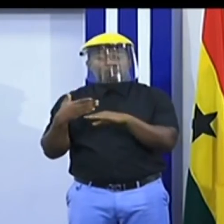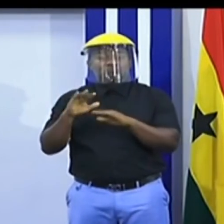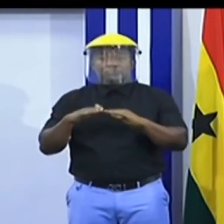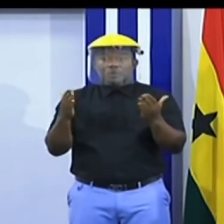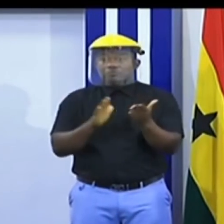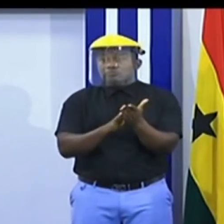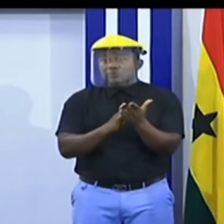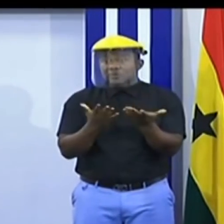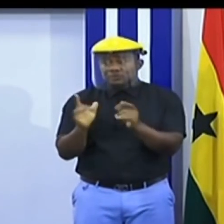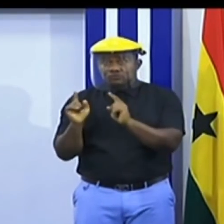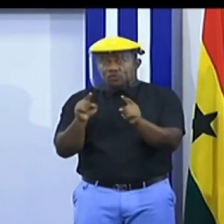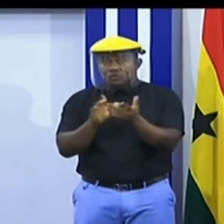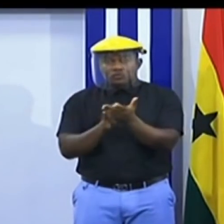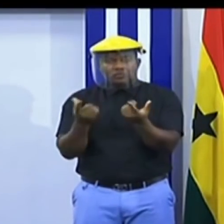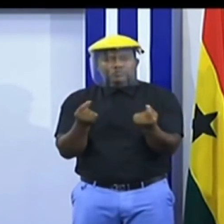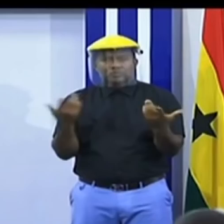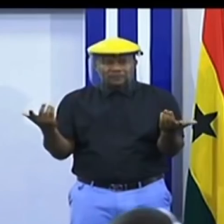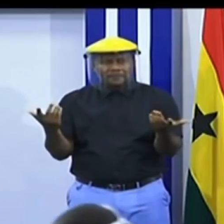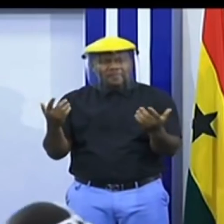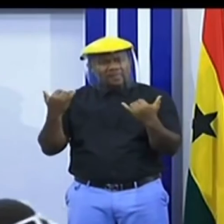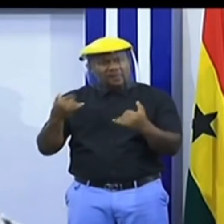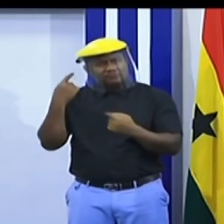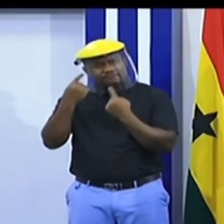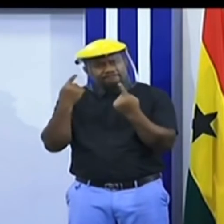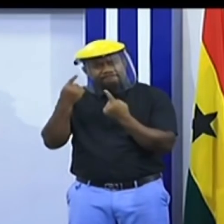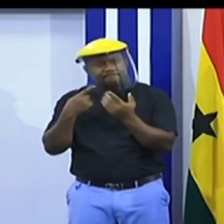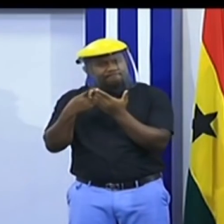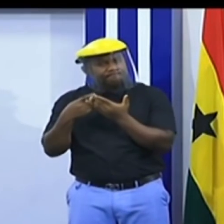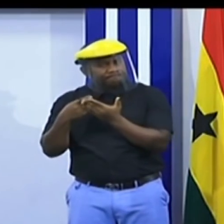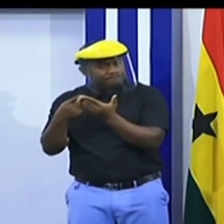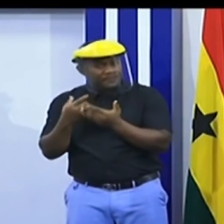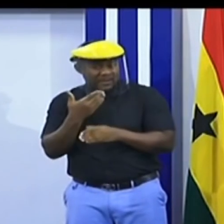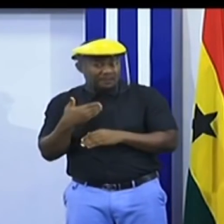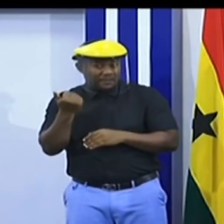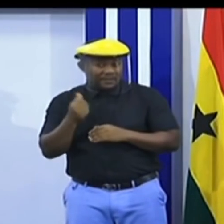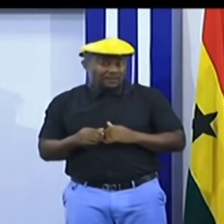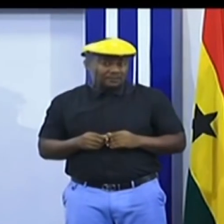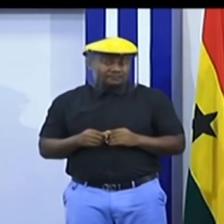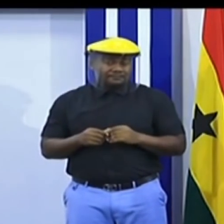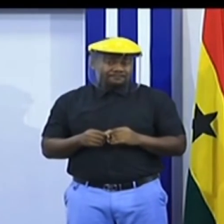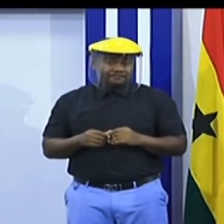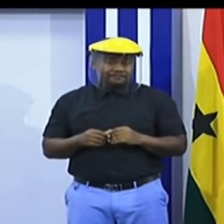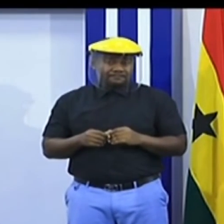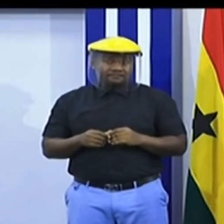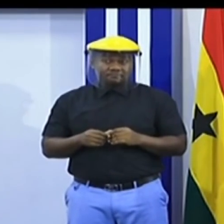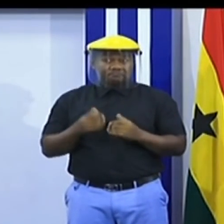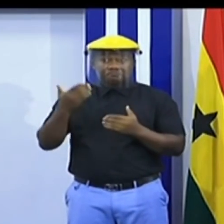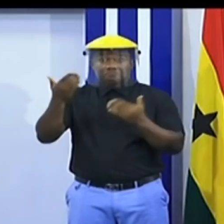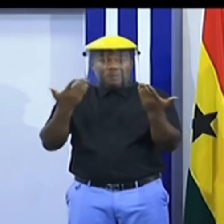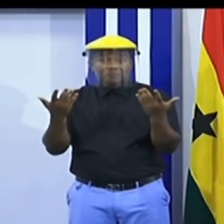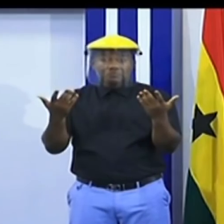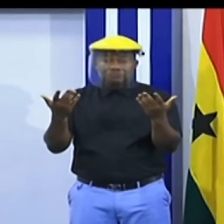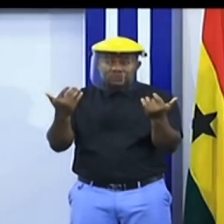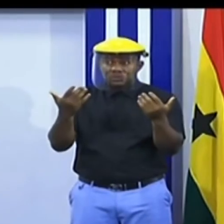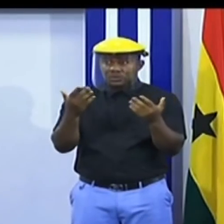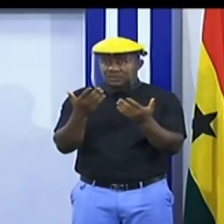ease some of these restrictions. So it's a good time to start having this conversation. We invite the nation to join in this conversation. We particularly want to ask